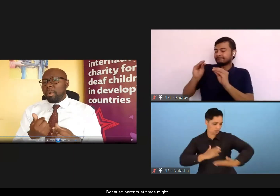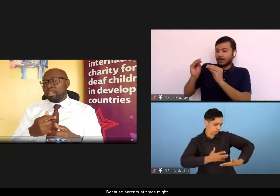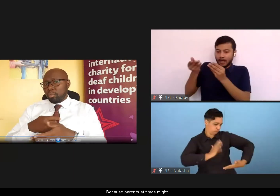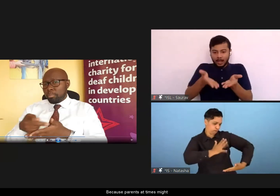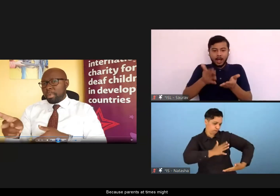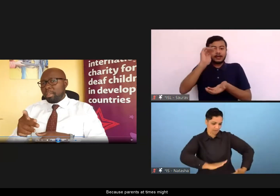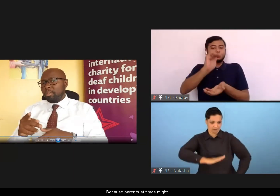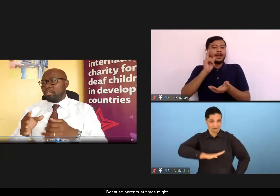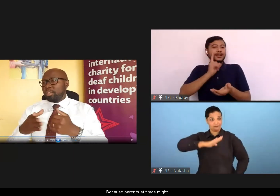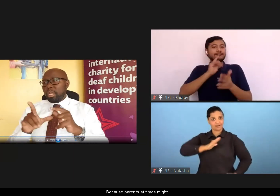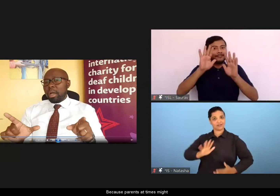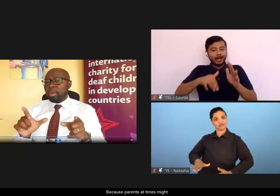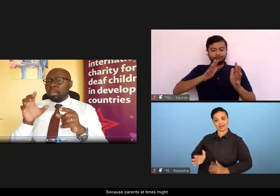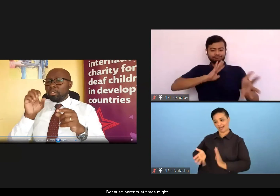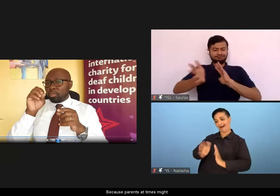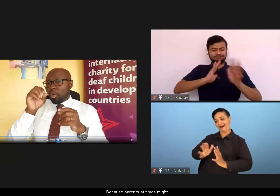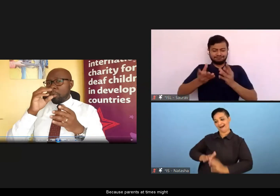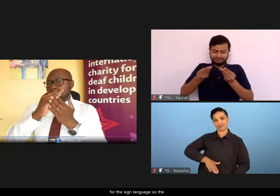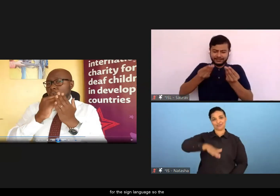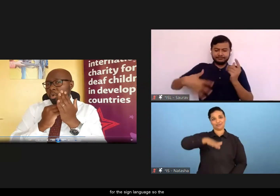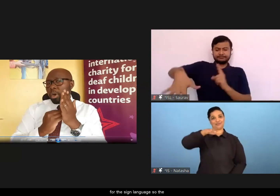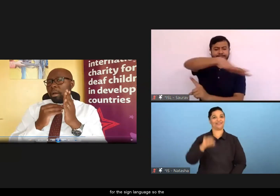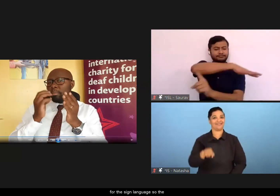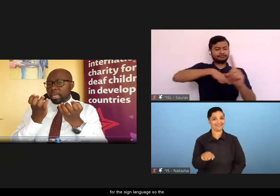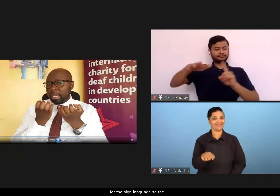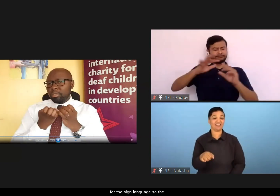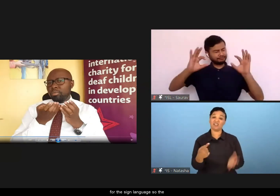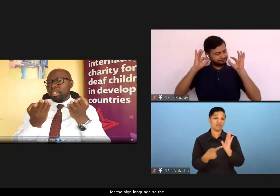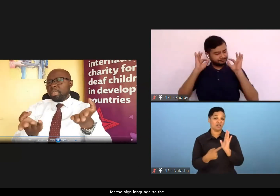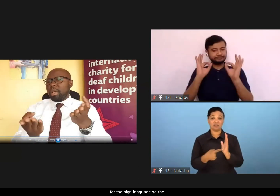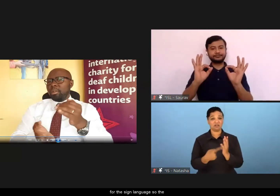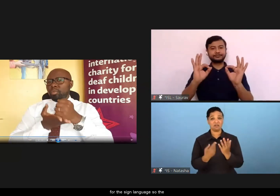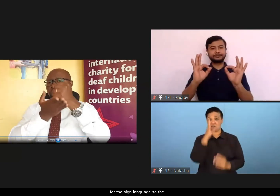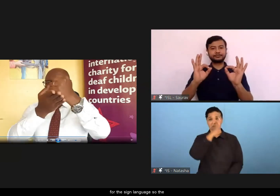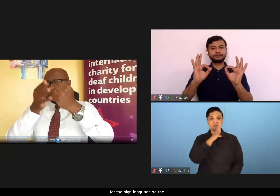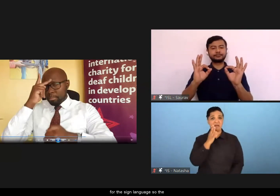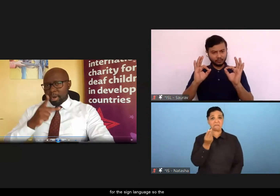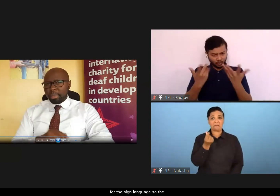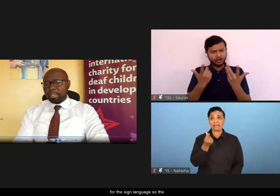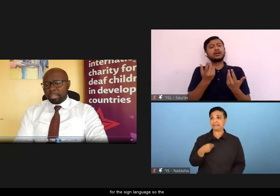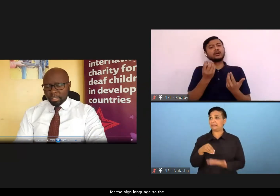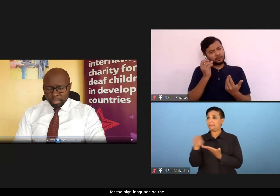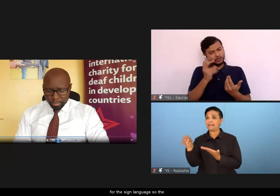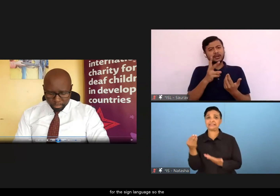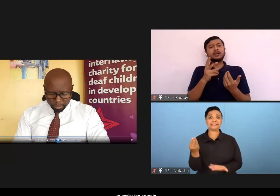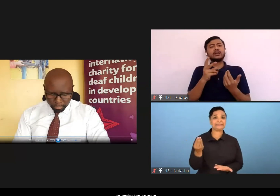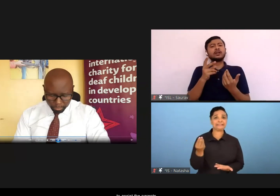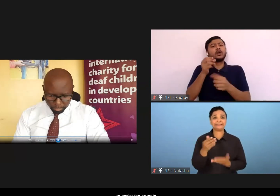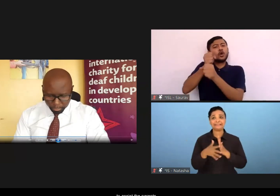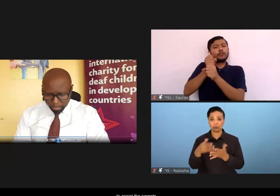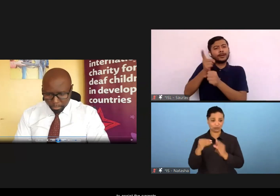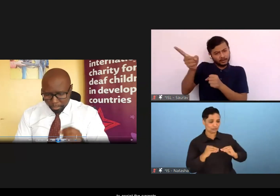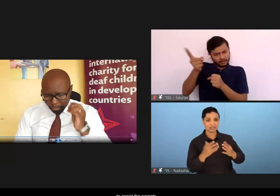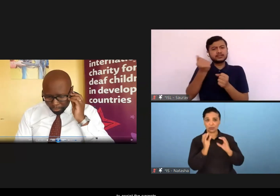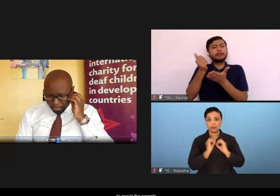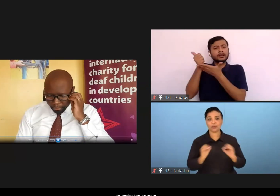Because parents at times might not have money to pay for the sign language. So the programs need to be there to assist